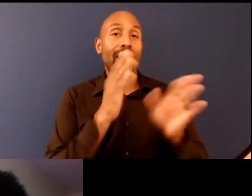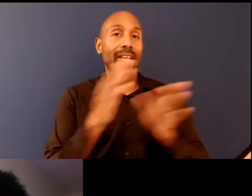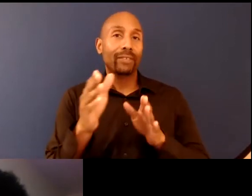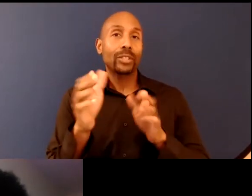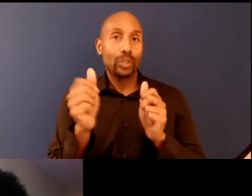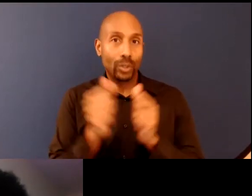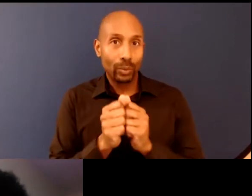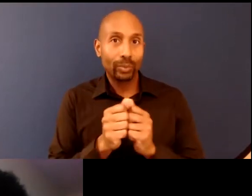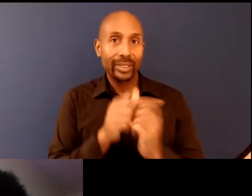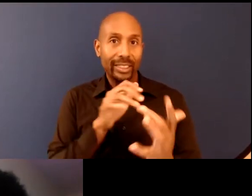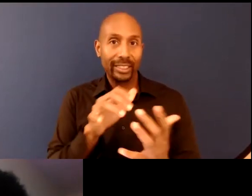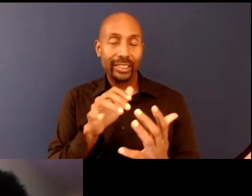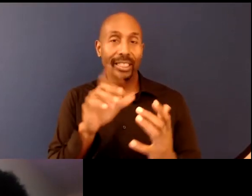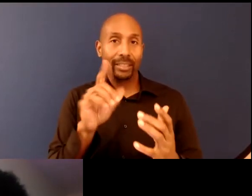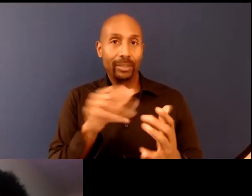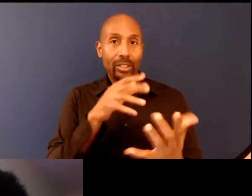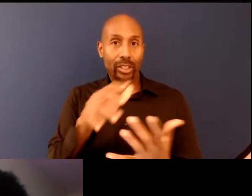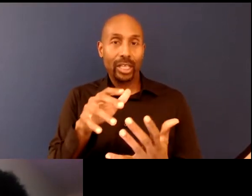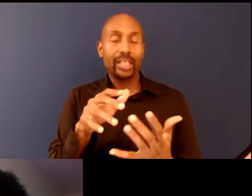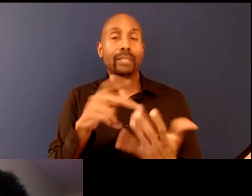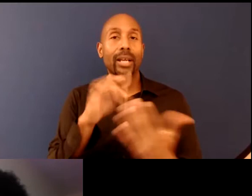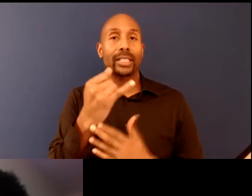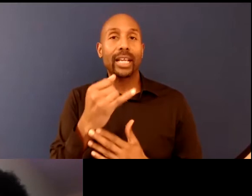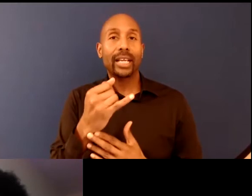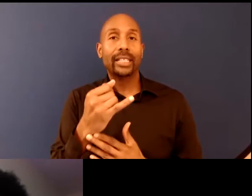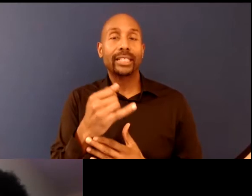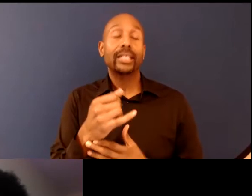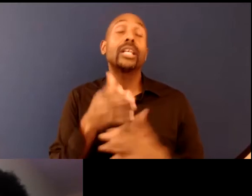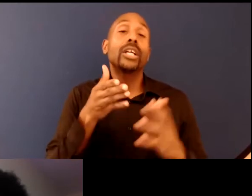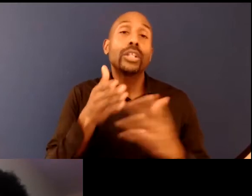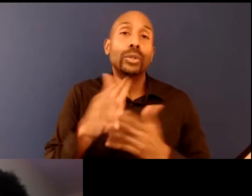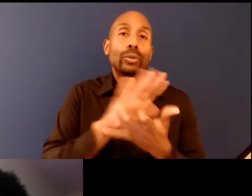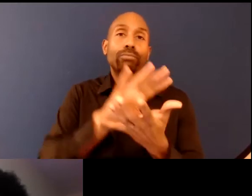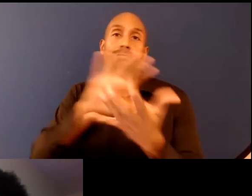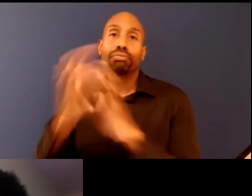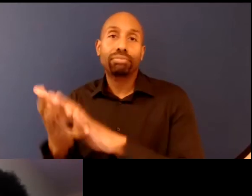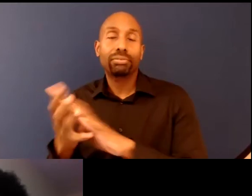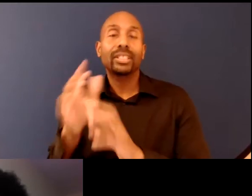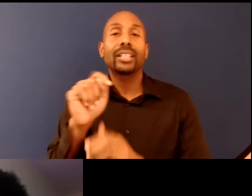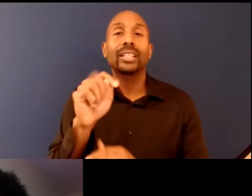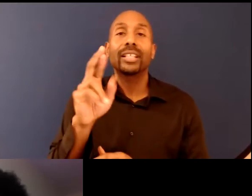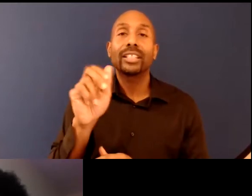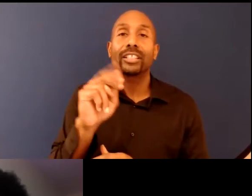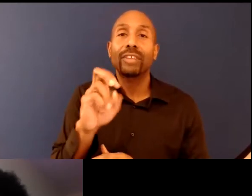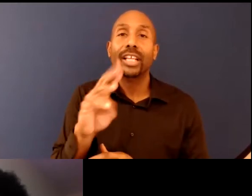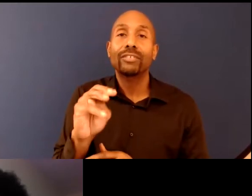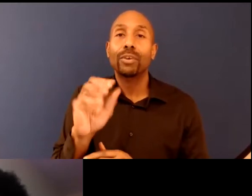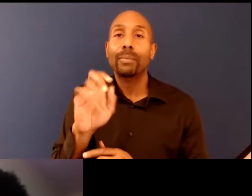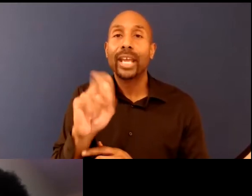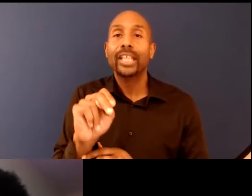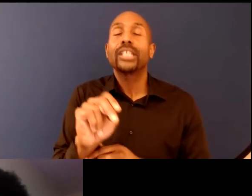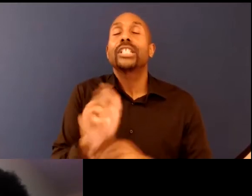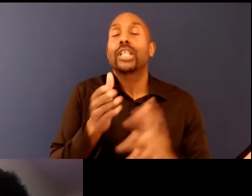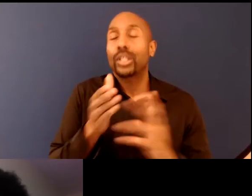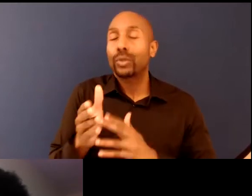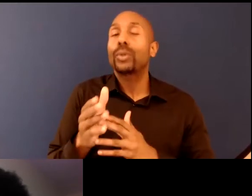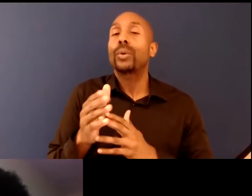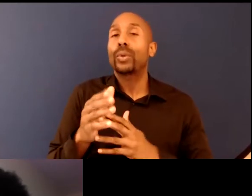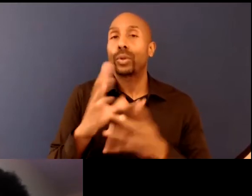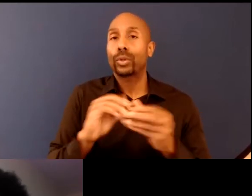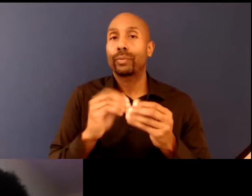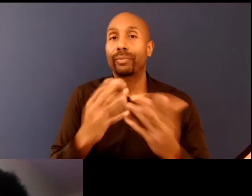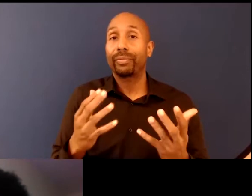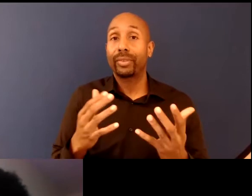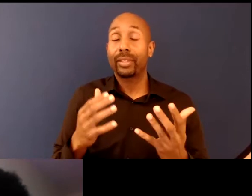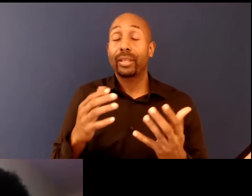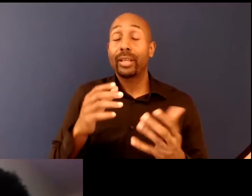transmedia storytelling. By the age of 17, he was performing poetry at locations such as the Busboys and Poets